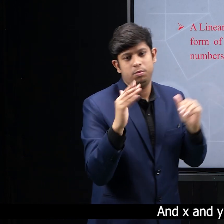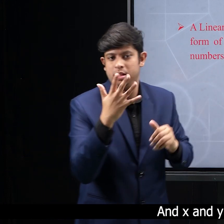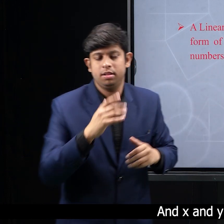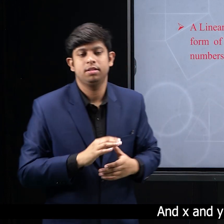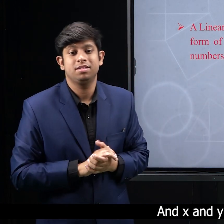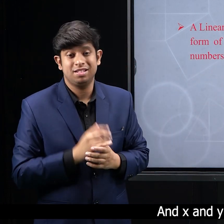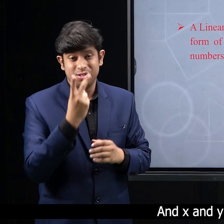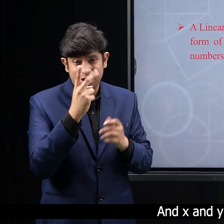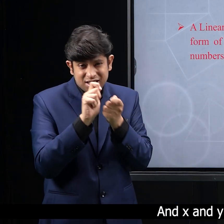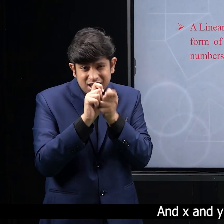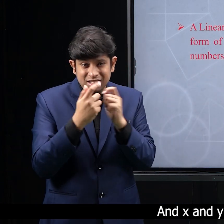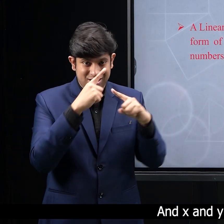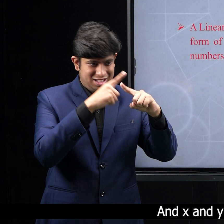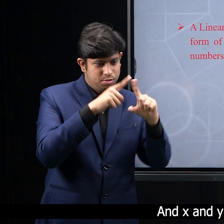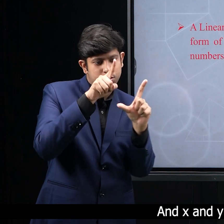two variables.